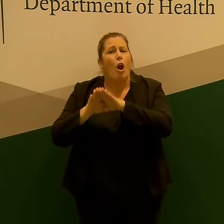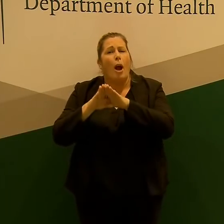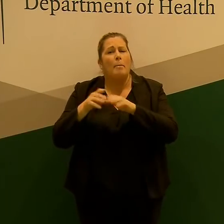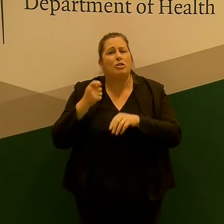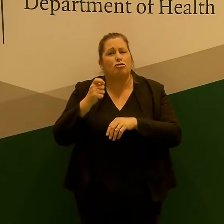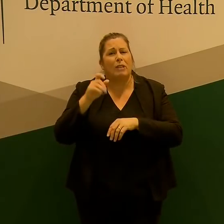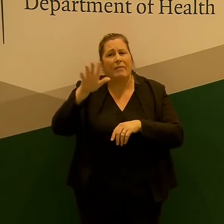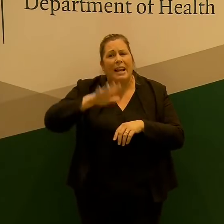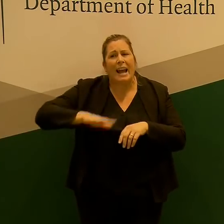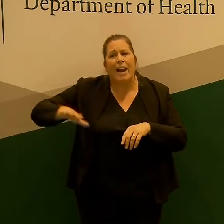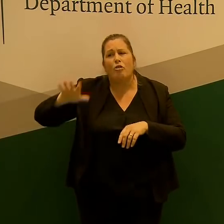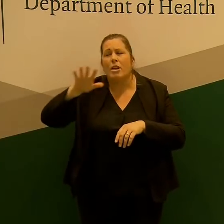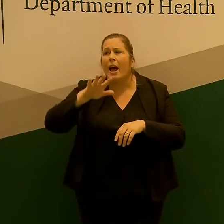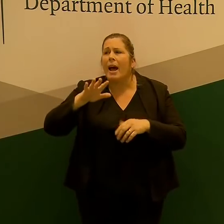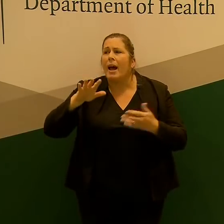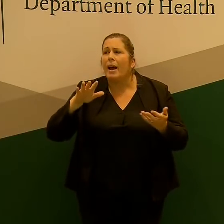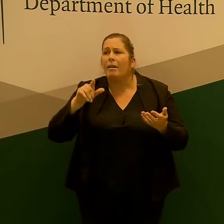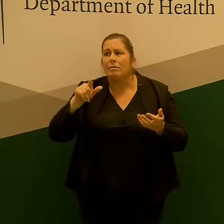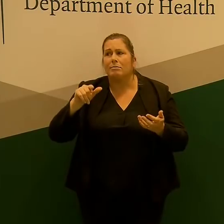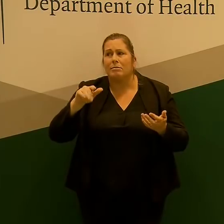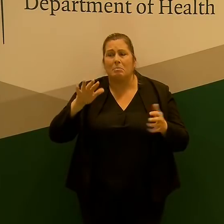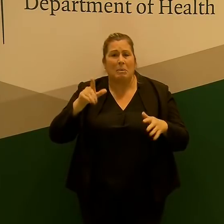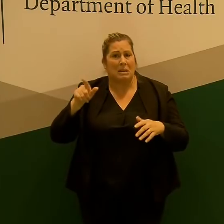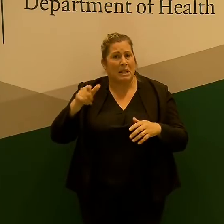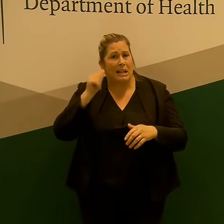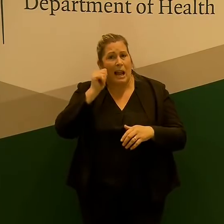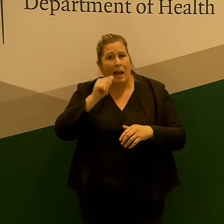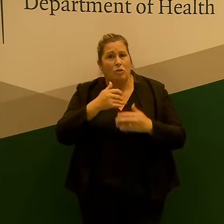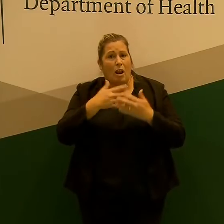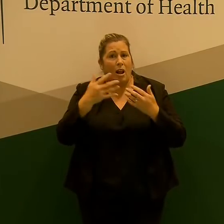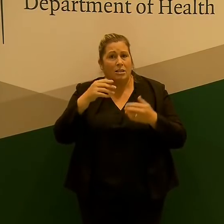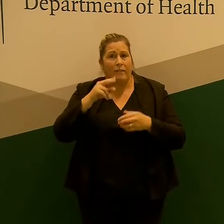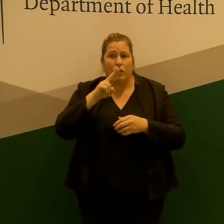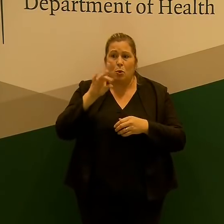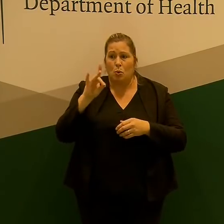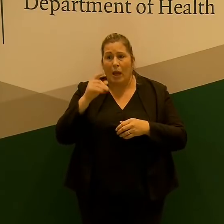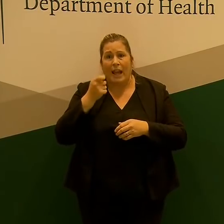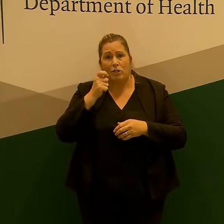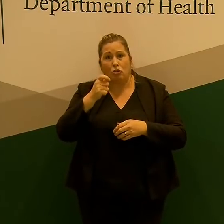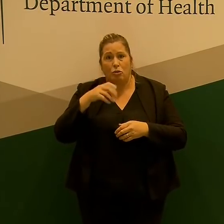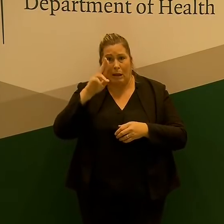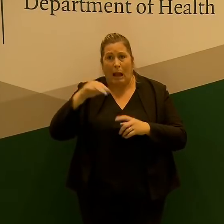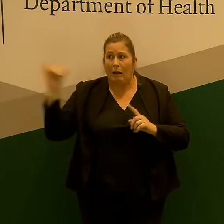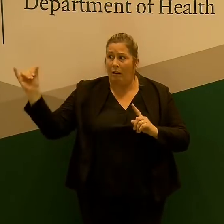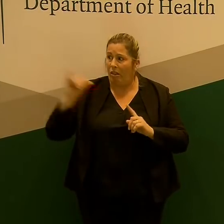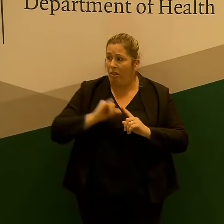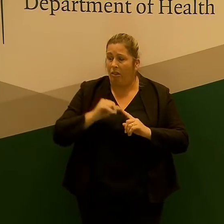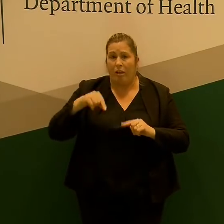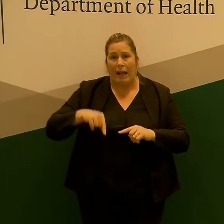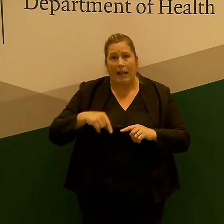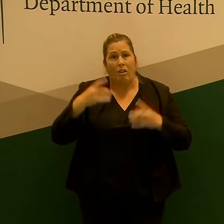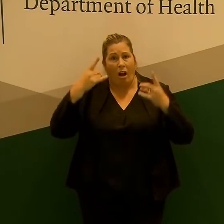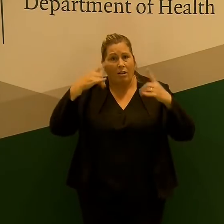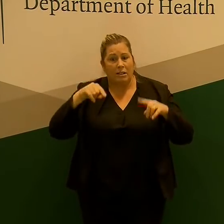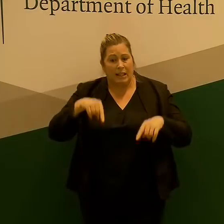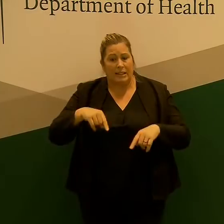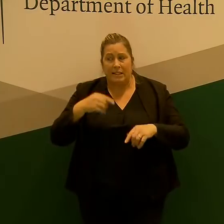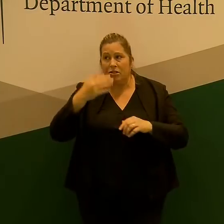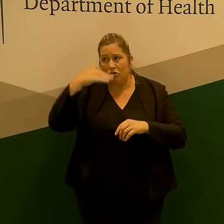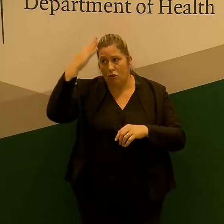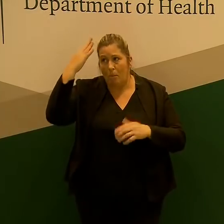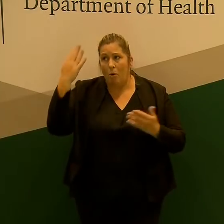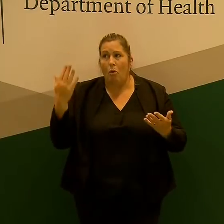it's that that allows perhaps lots of UK tourists to come here this summer from an area with much higher incidence? It